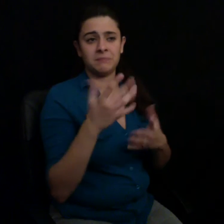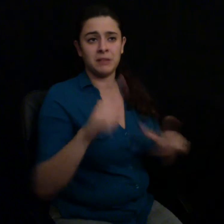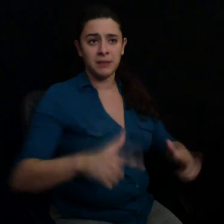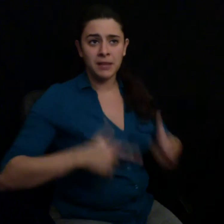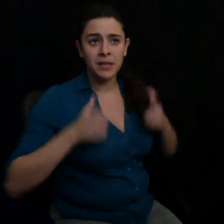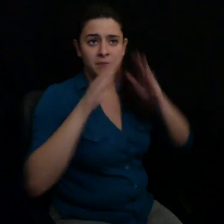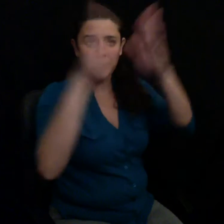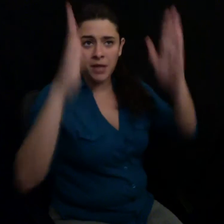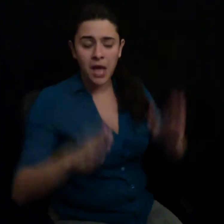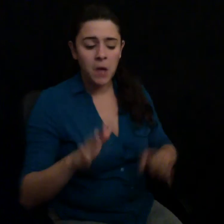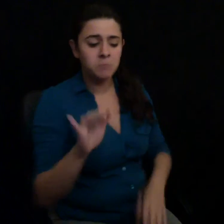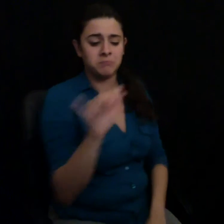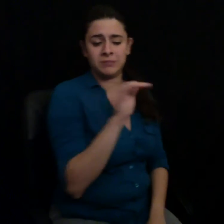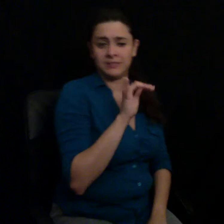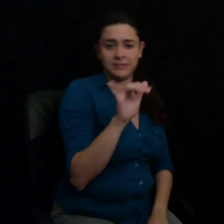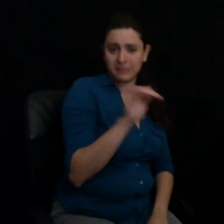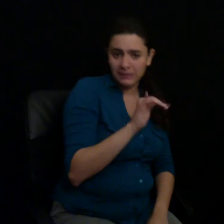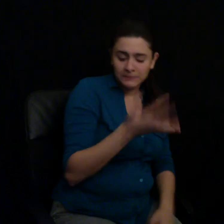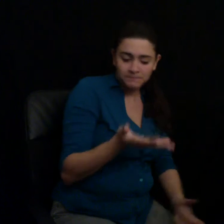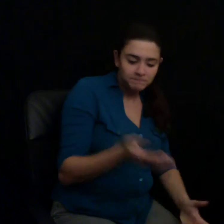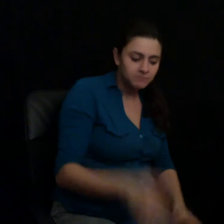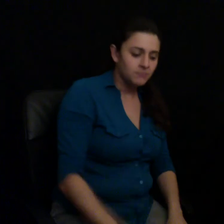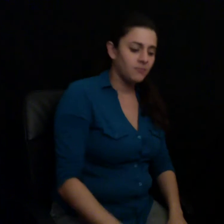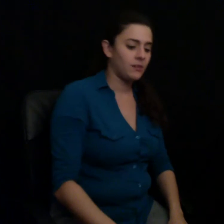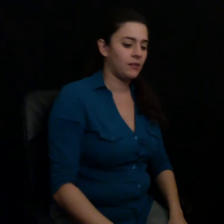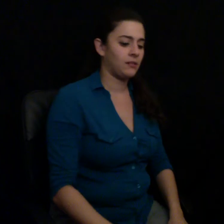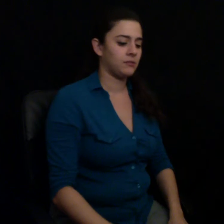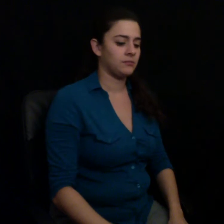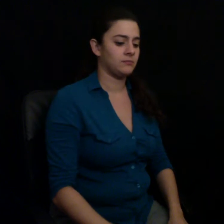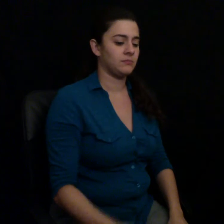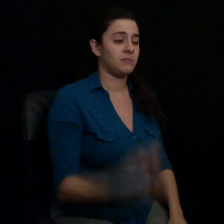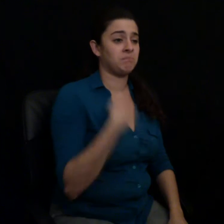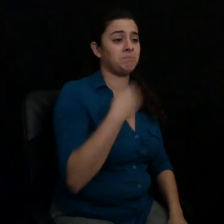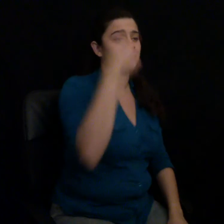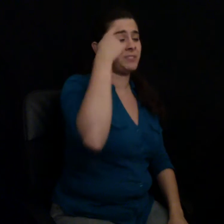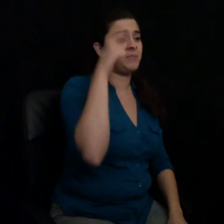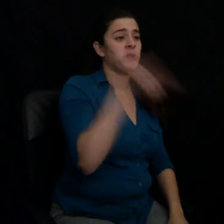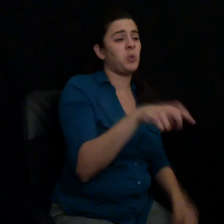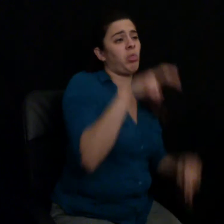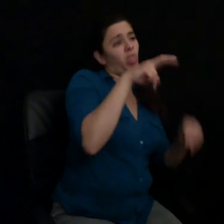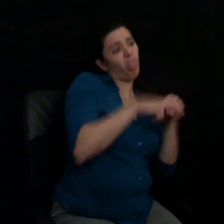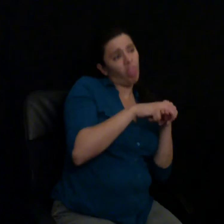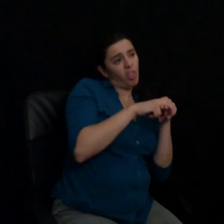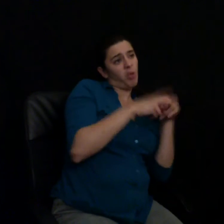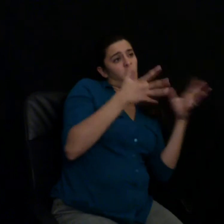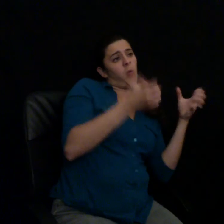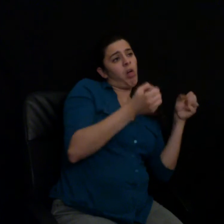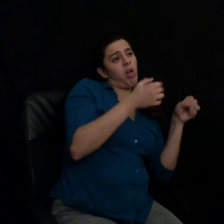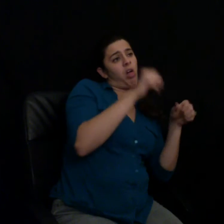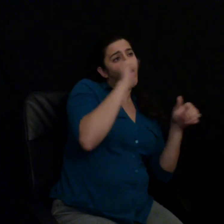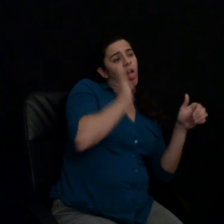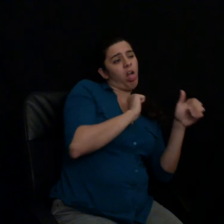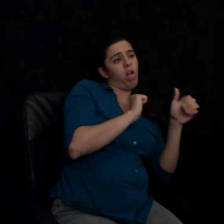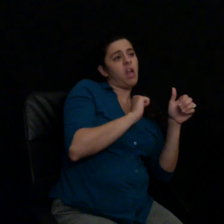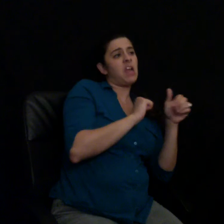are and how you present yourself. If you sit there and you're bumming for vodka and you look like crap, no girl's going to want to get with you. But if you're sitting